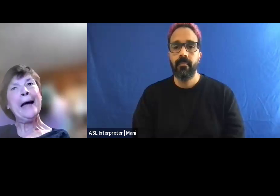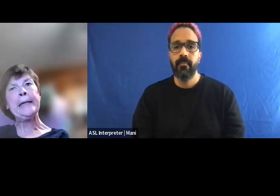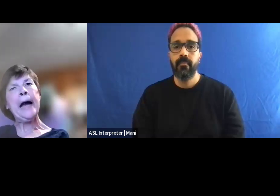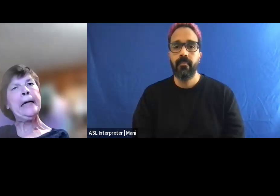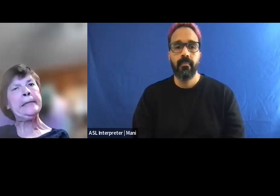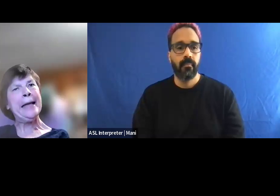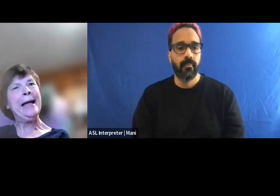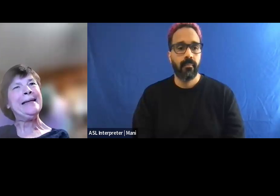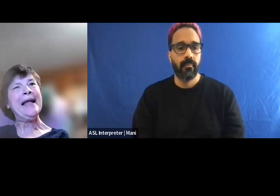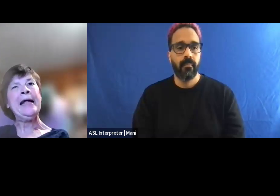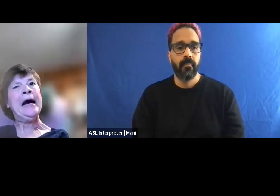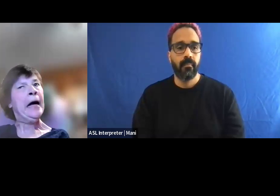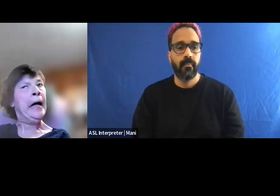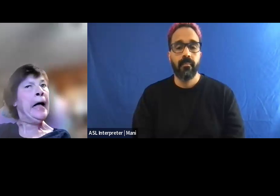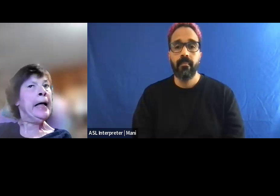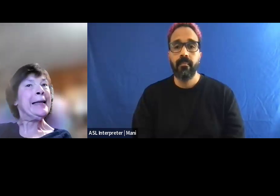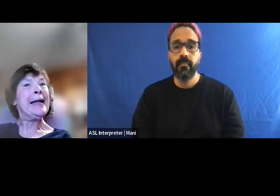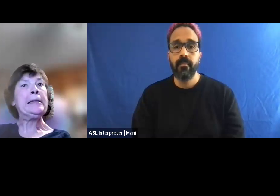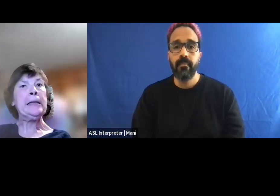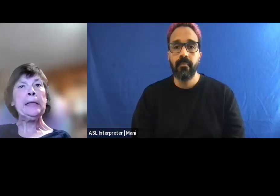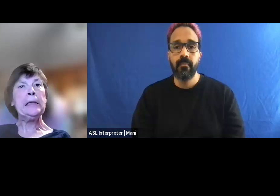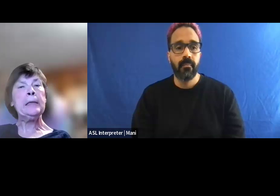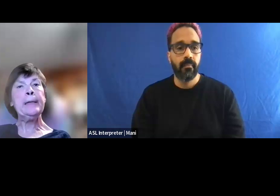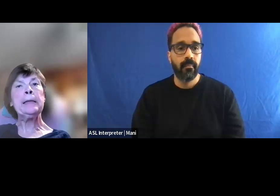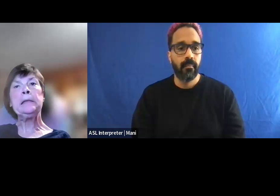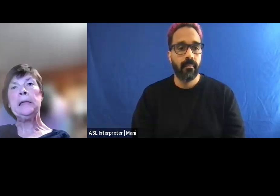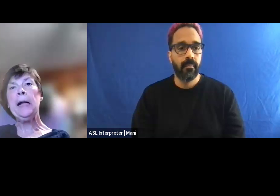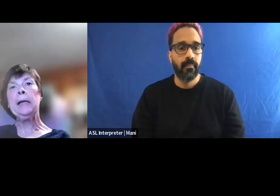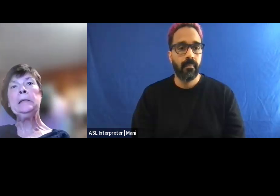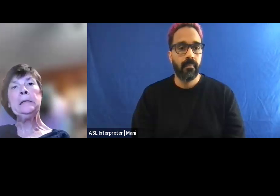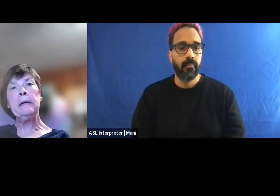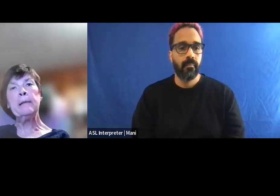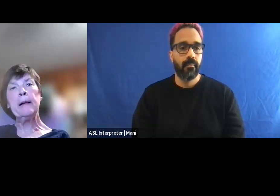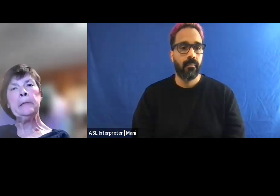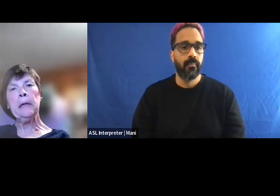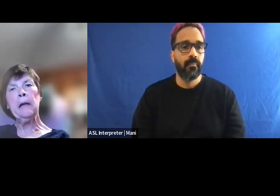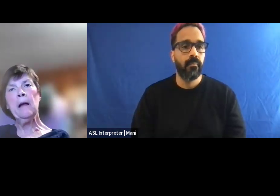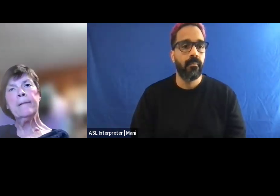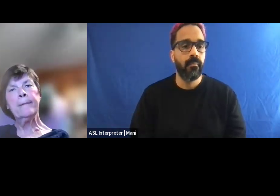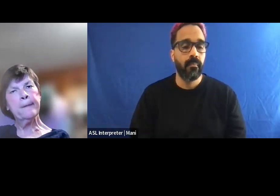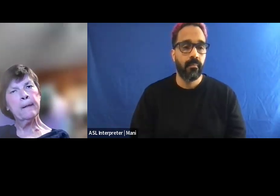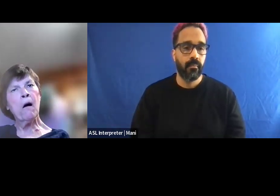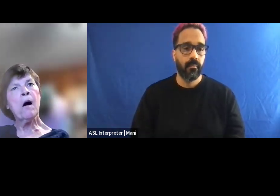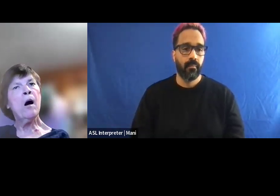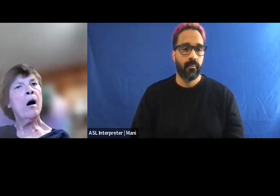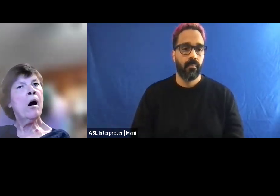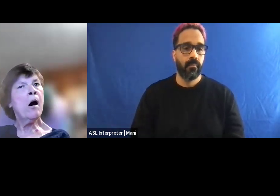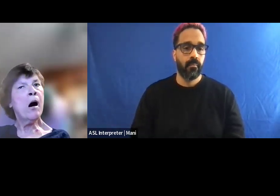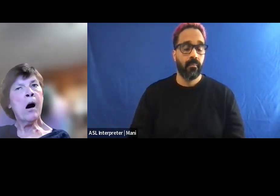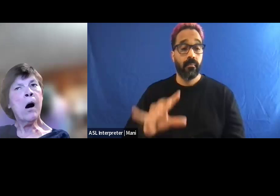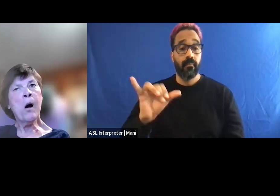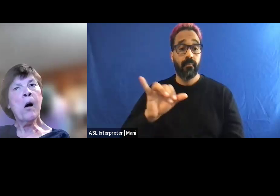yeah, like I said, they need to be trained to what to look